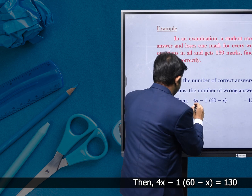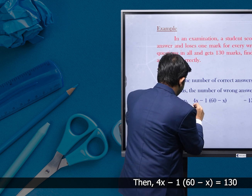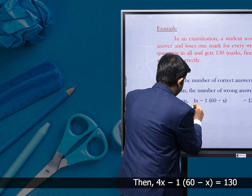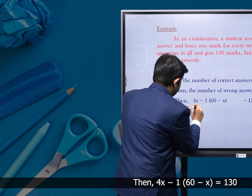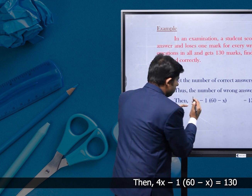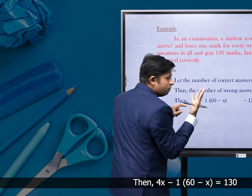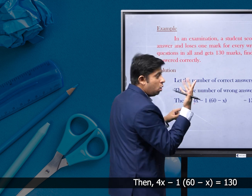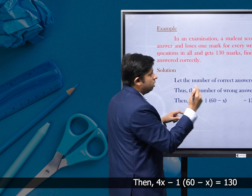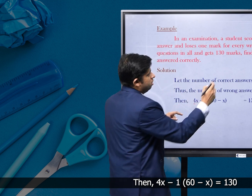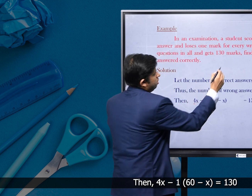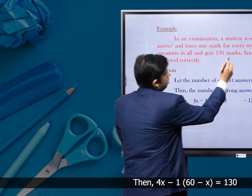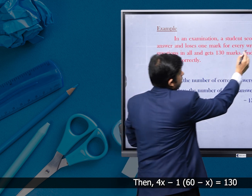of